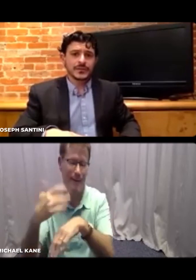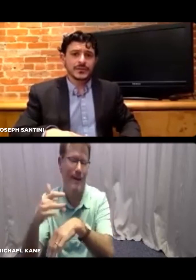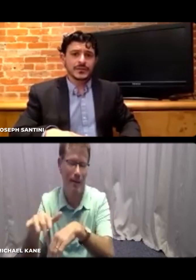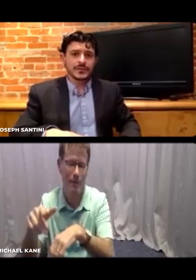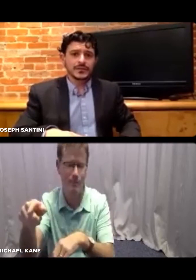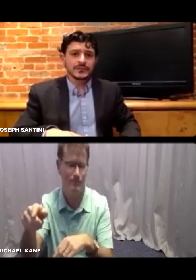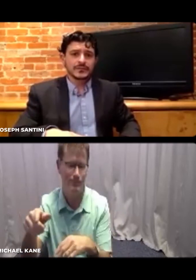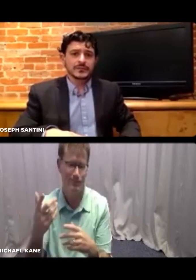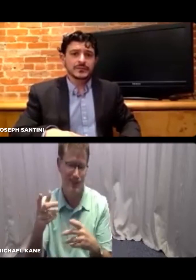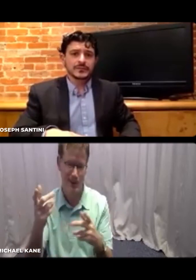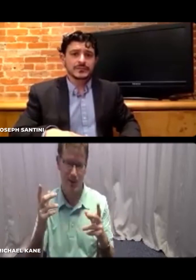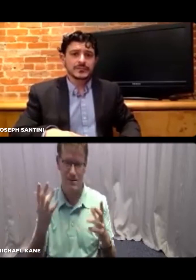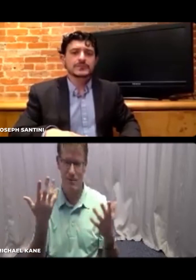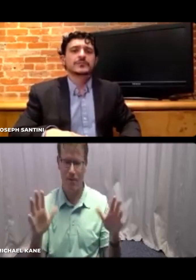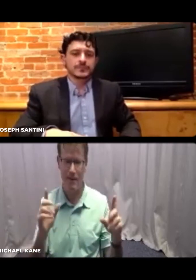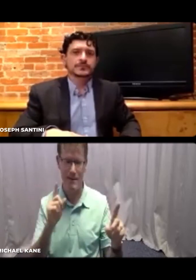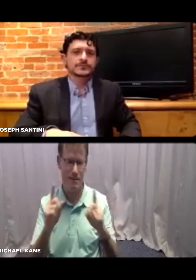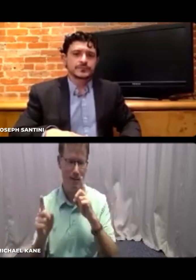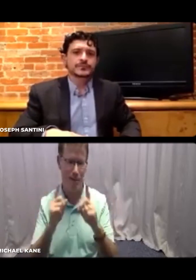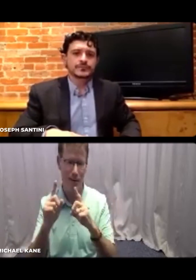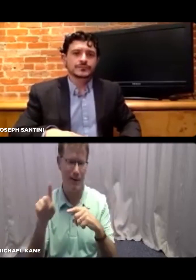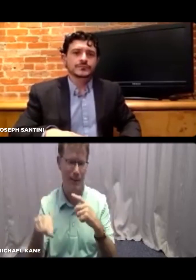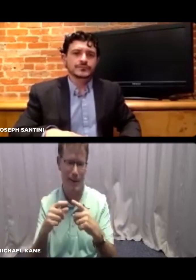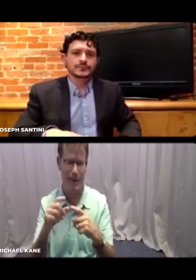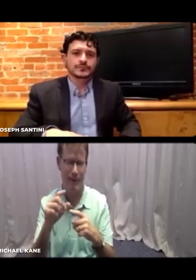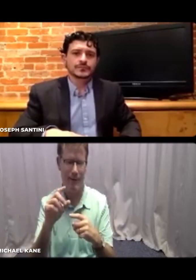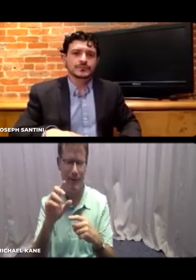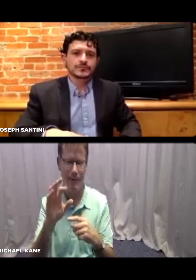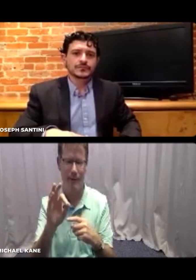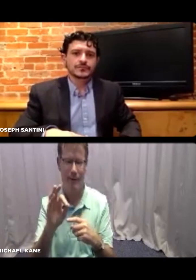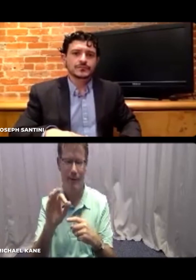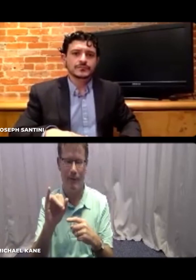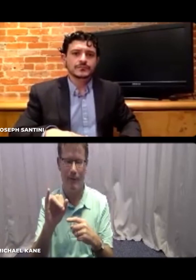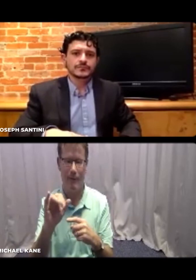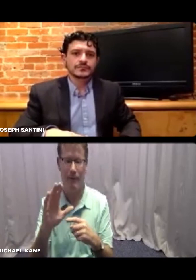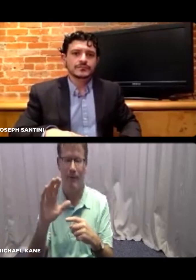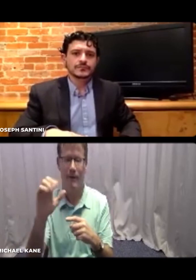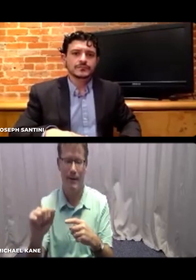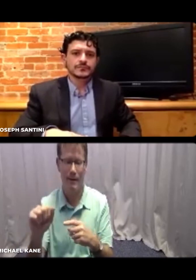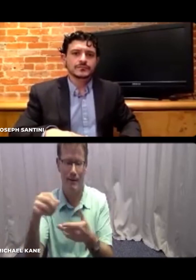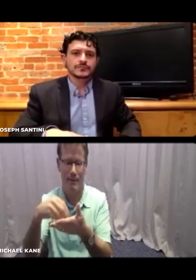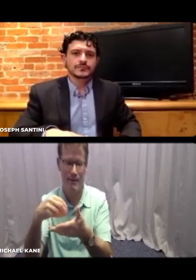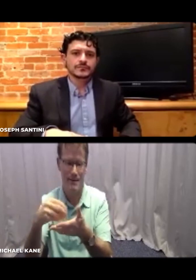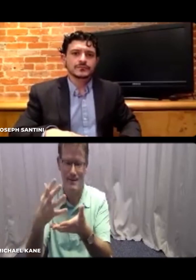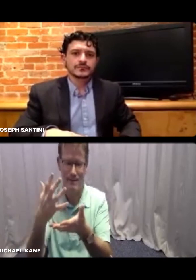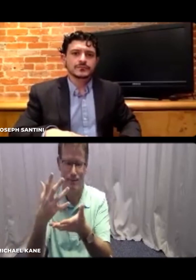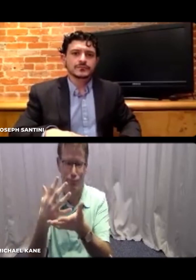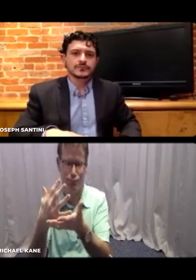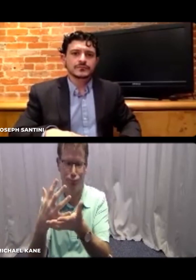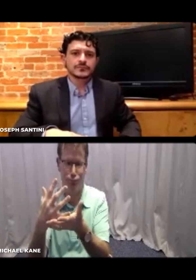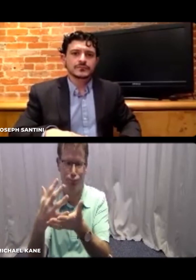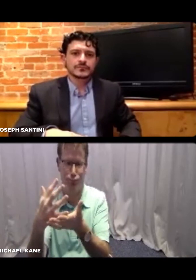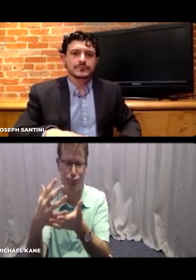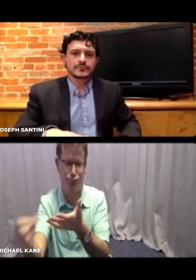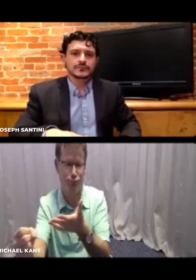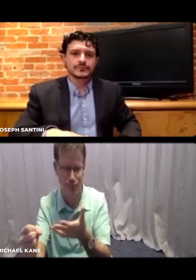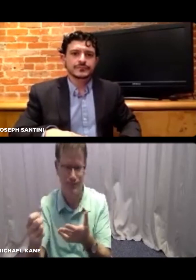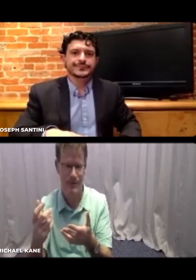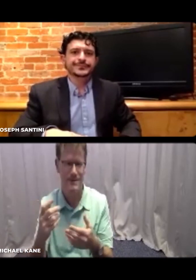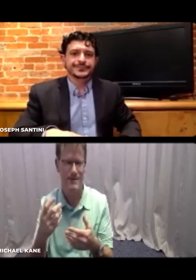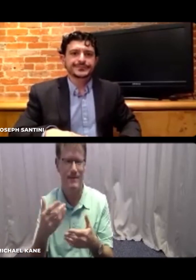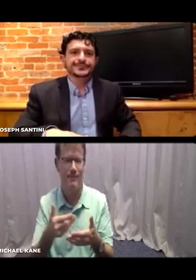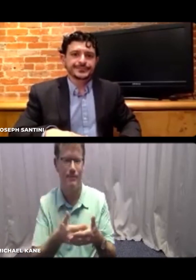not even be there. Uh-huh. There's already talks about how FICA, how that fund